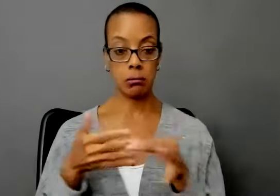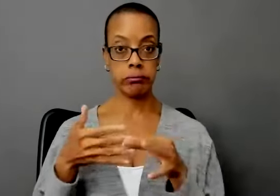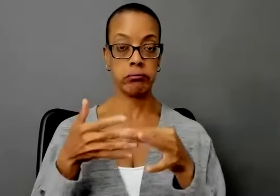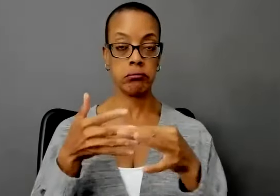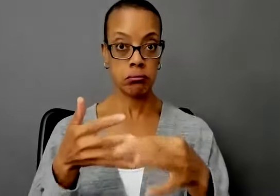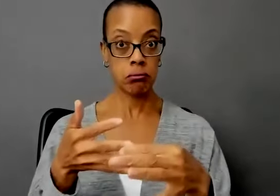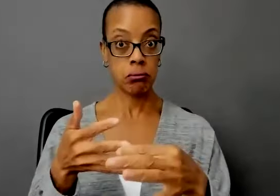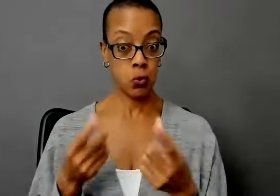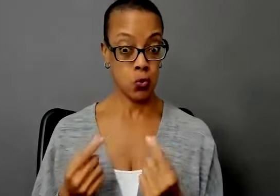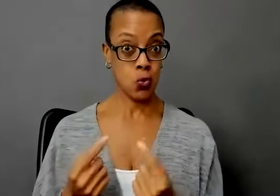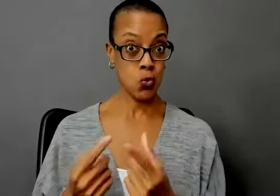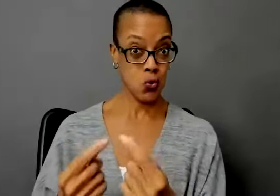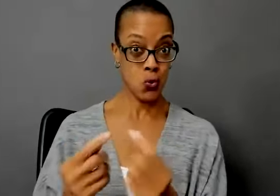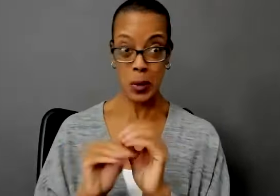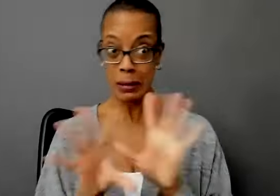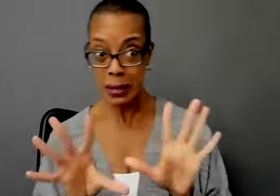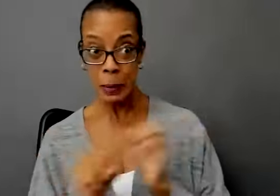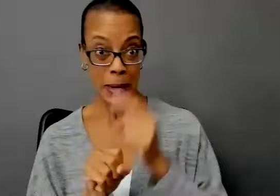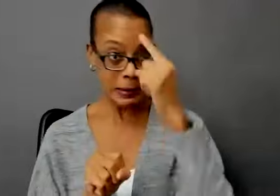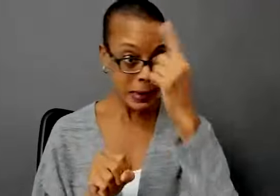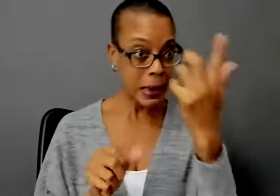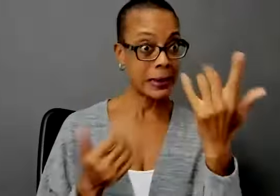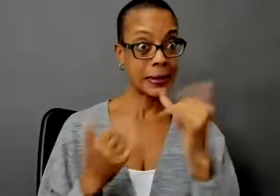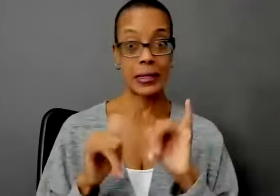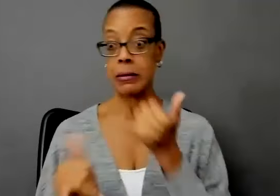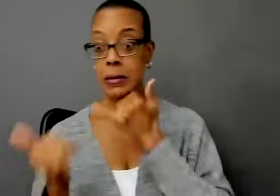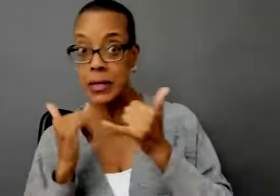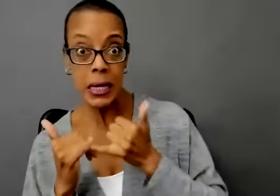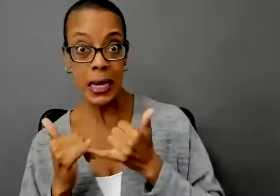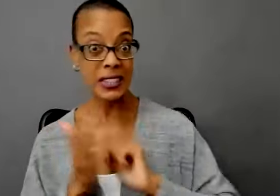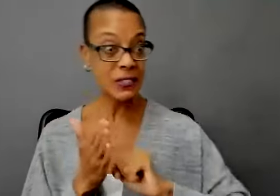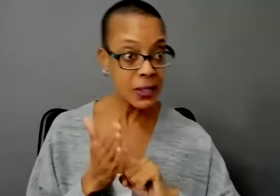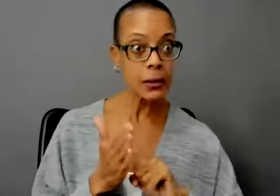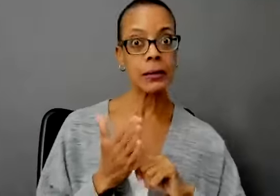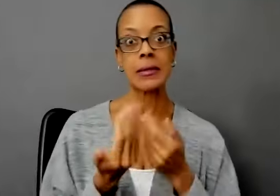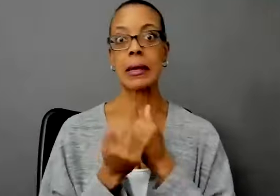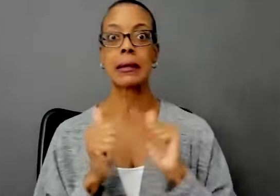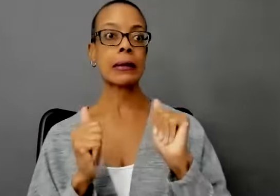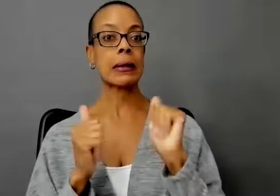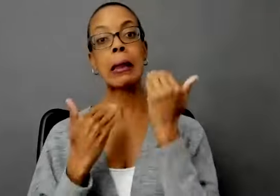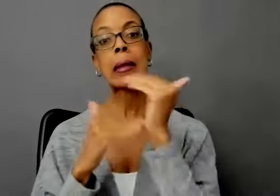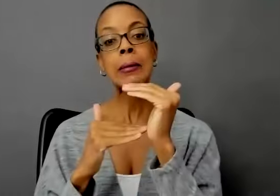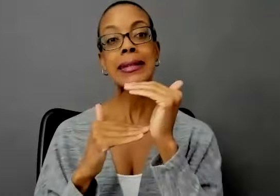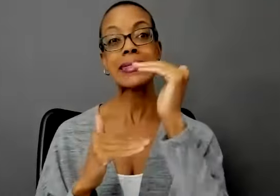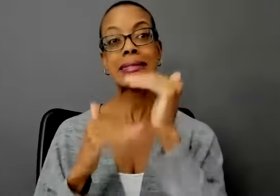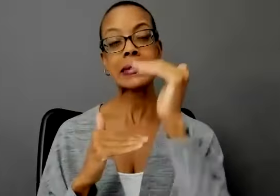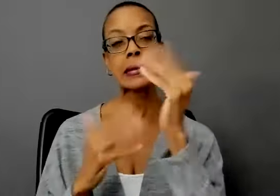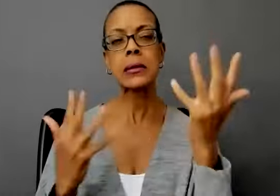do made sense, that the flaws could be addressed, if there were limits in the law that we knew about them. And they also just gave us